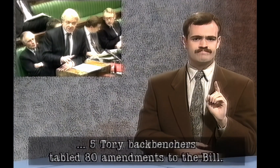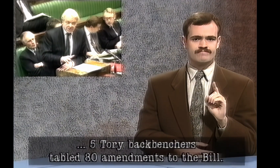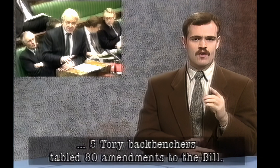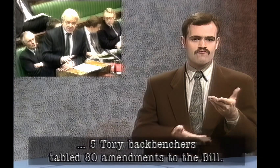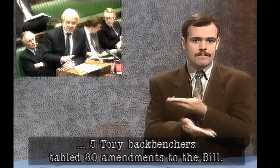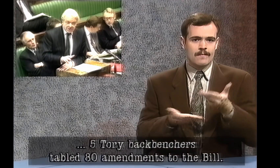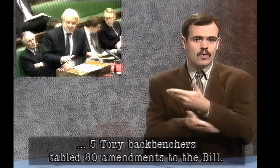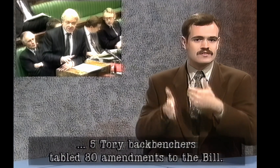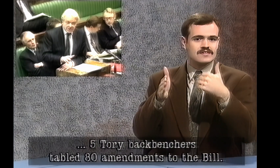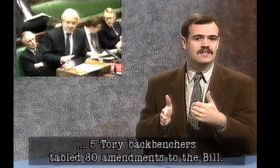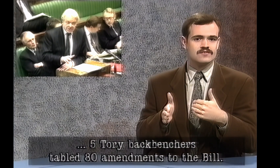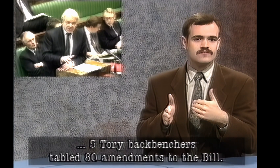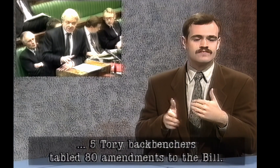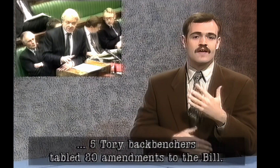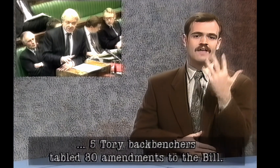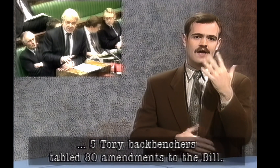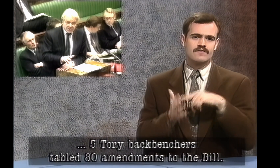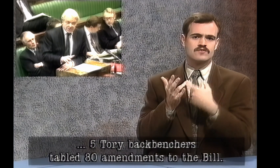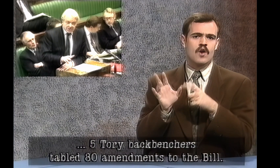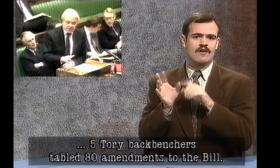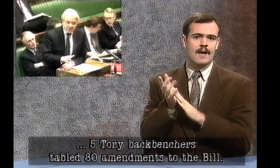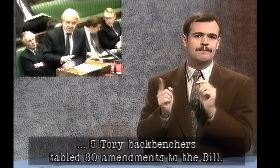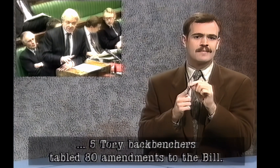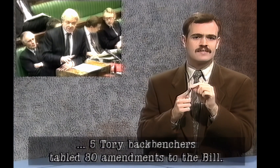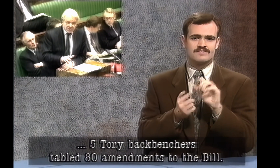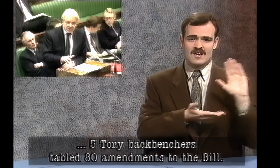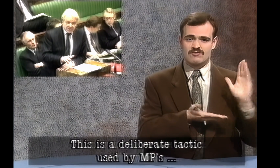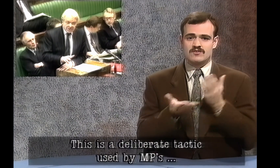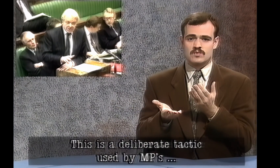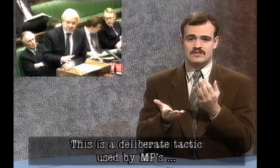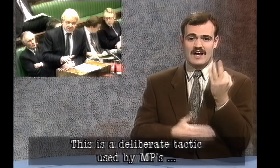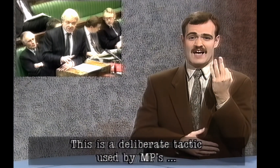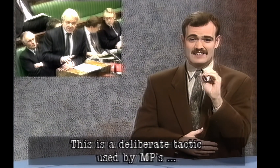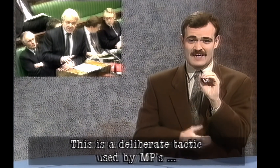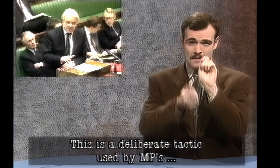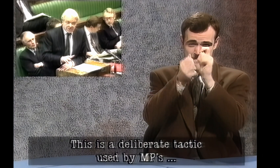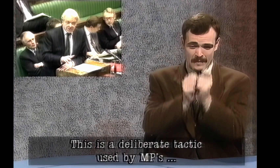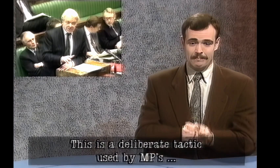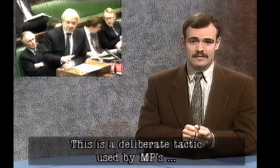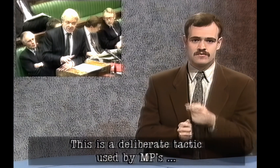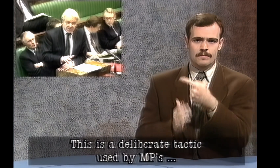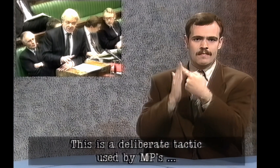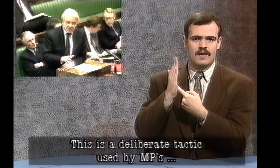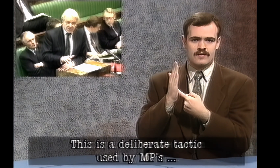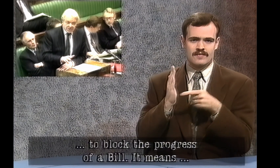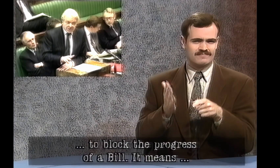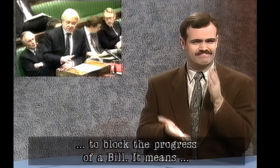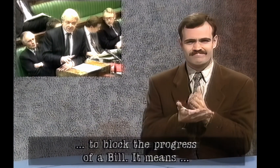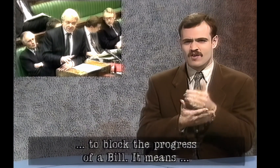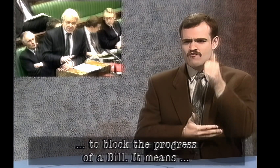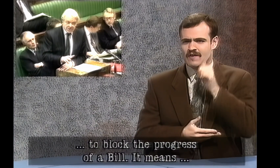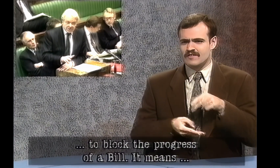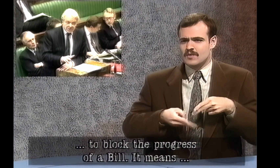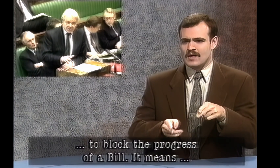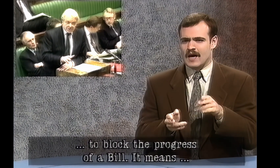five Tory backbenchers tabled a total of 80 amendments to the bill. This is a deliberate tactic used by MPs to block